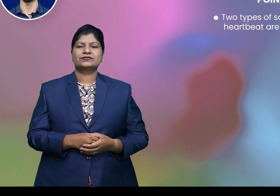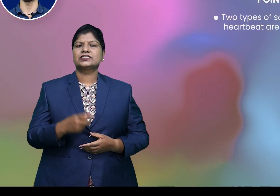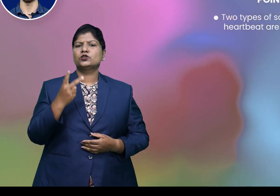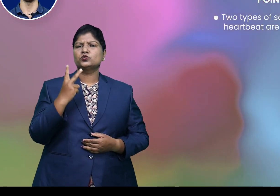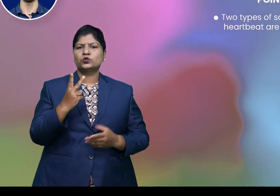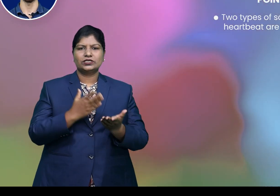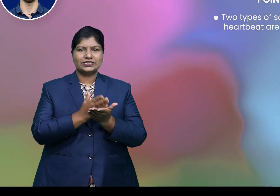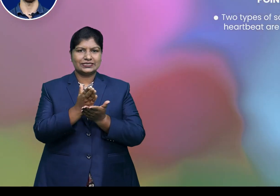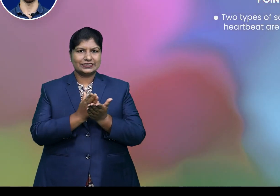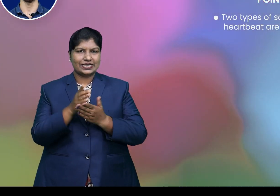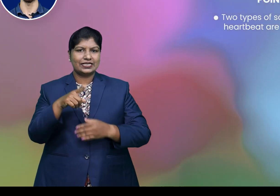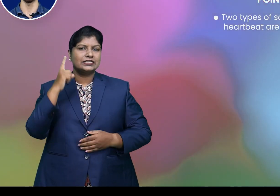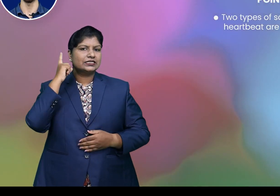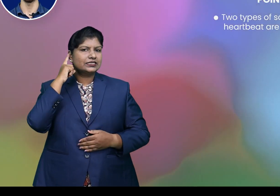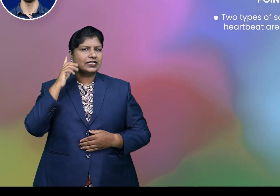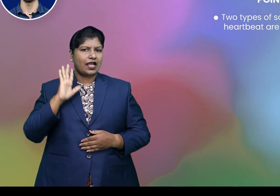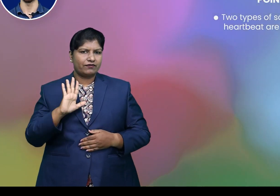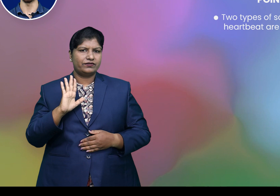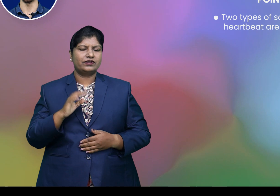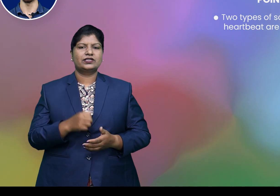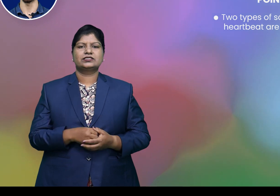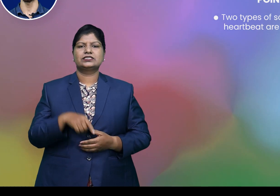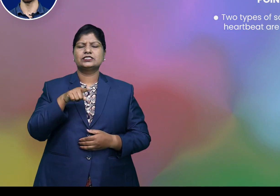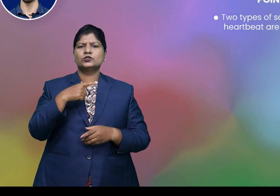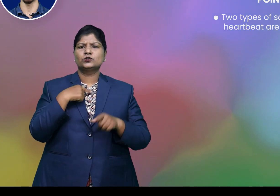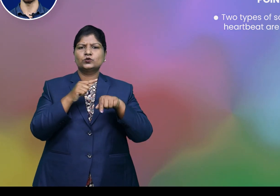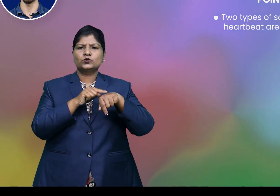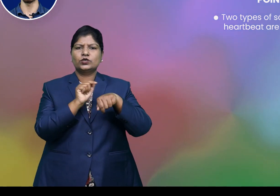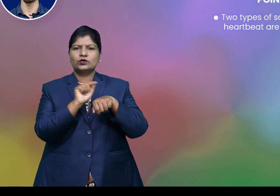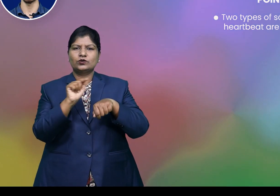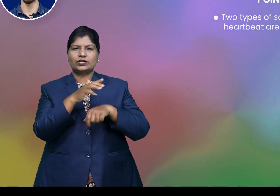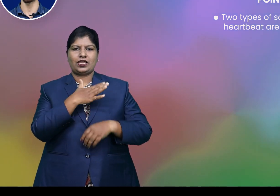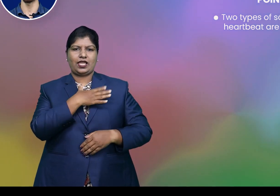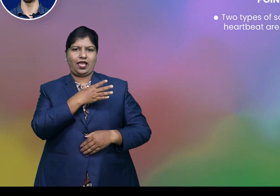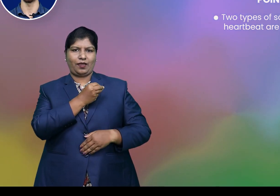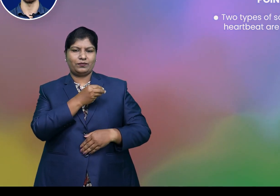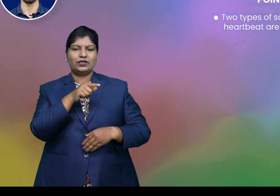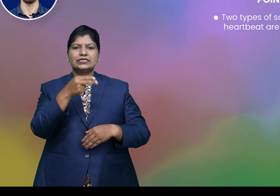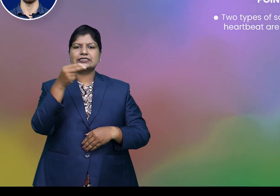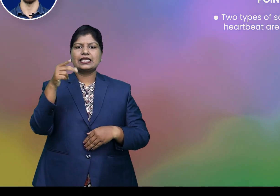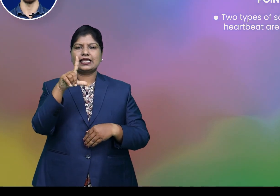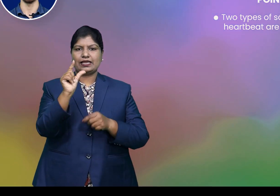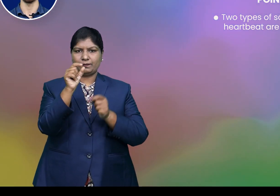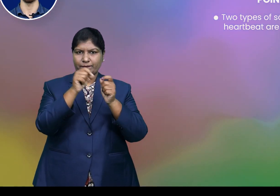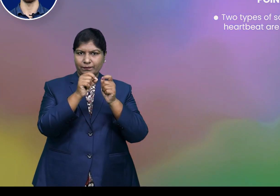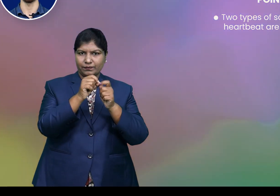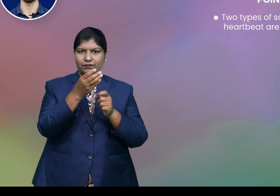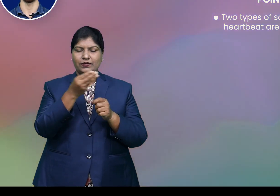two types of sounds that are heard during heartbeat are lub and dub.